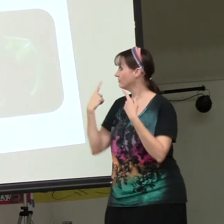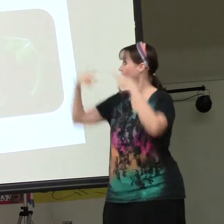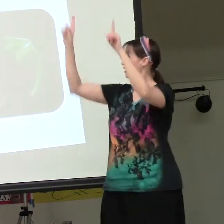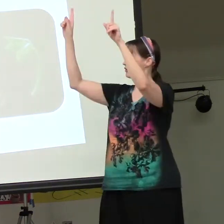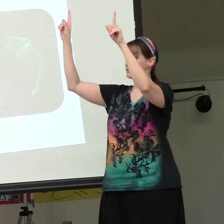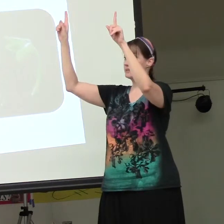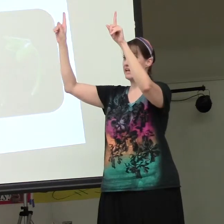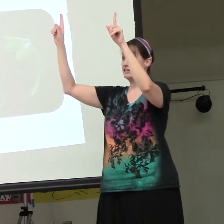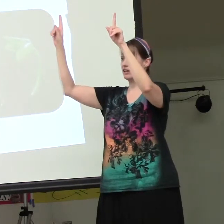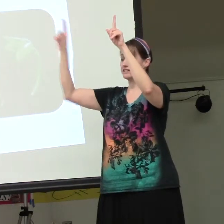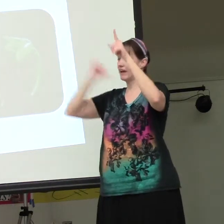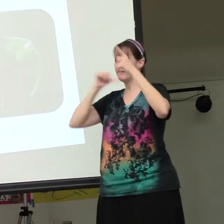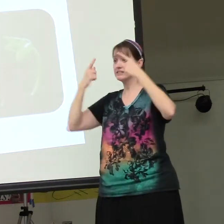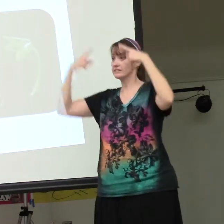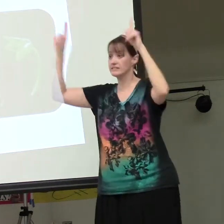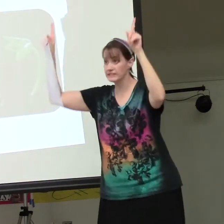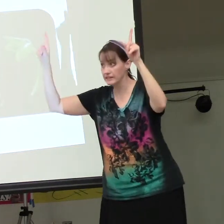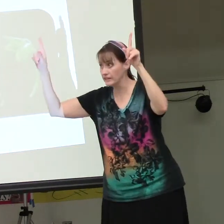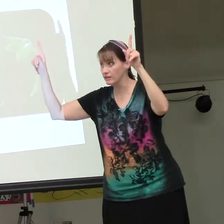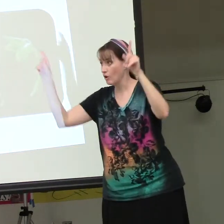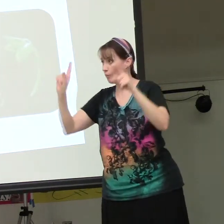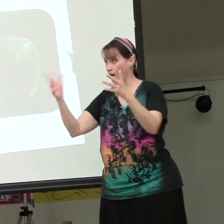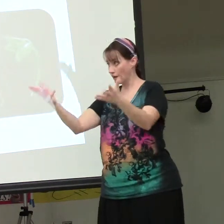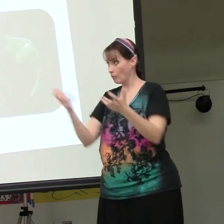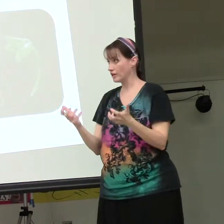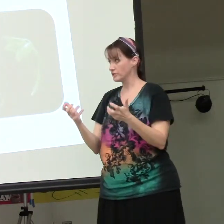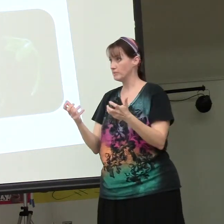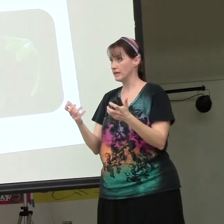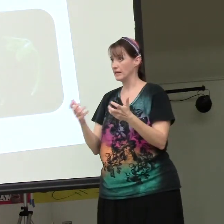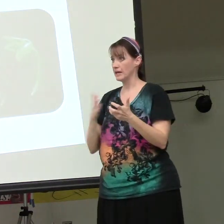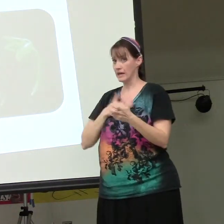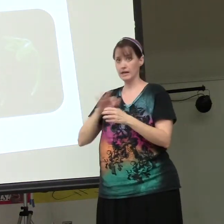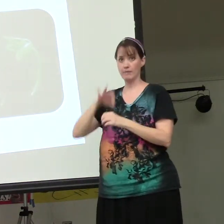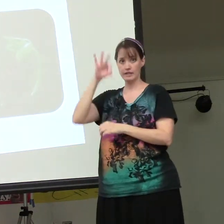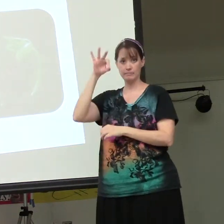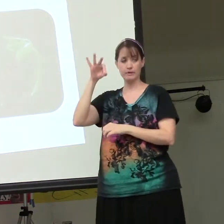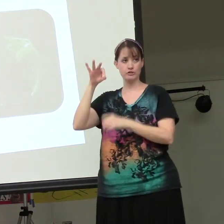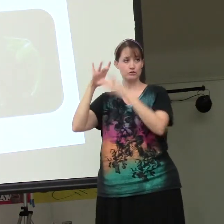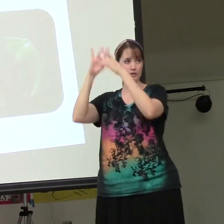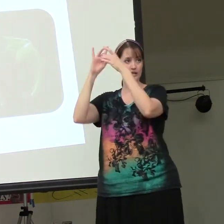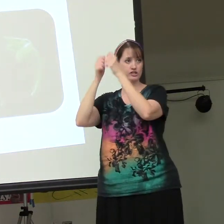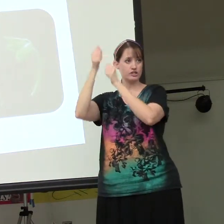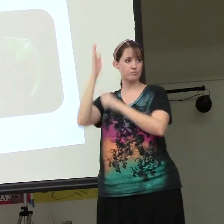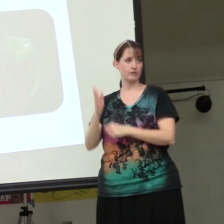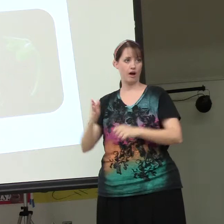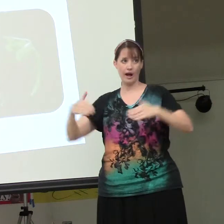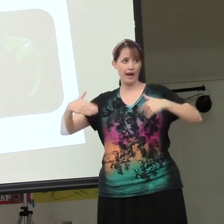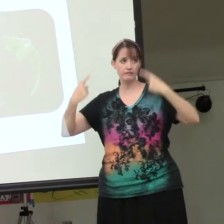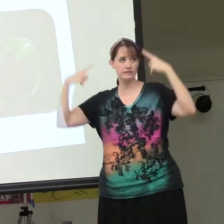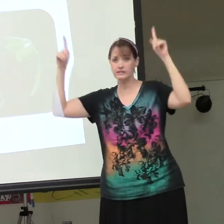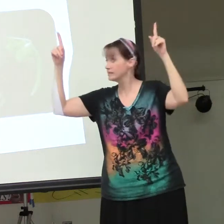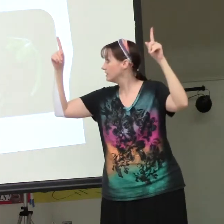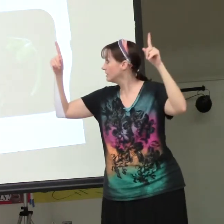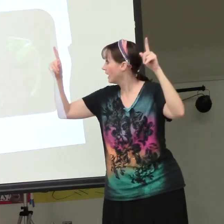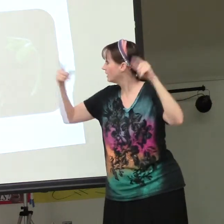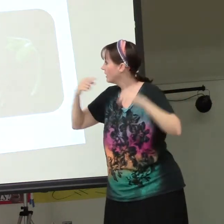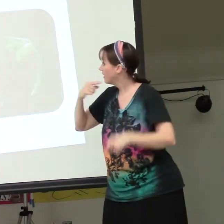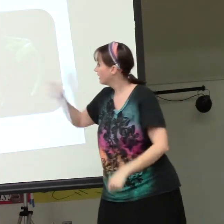not already obtained all this. I haven't succeeded where I want to be in my spiritual relationship with God. I haven't succeeded yet. He